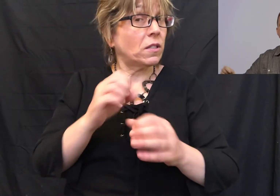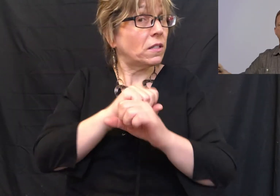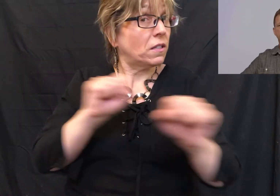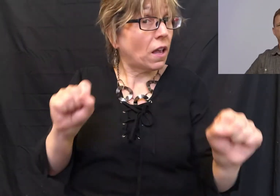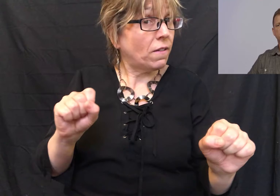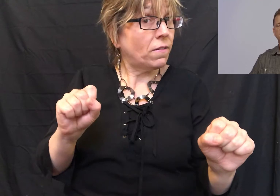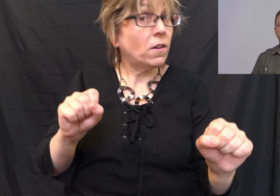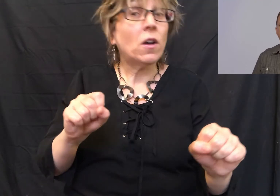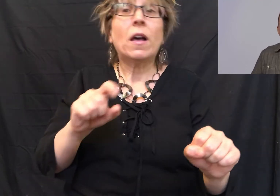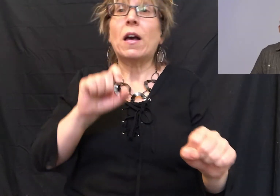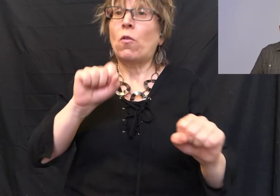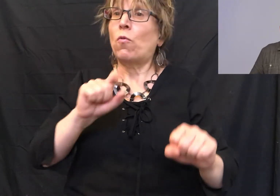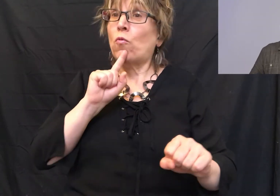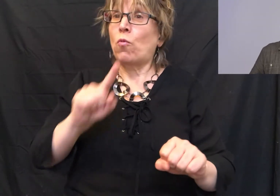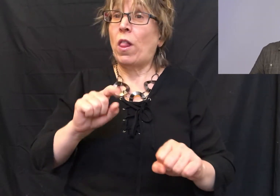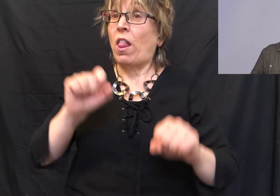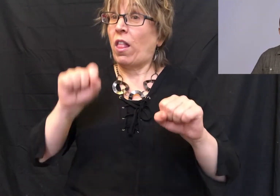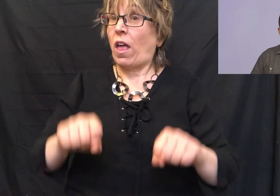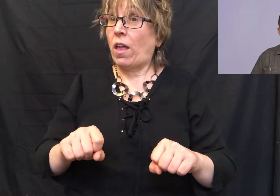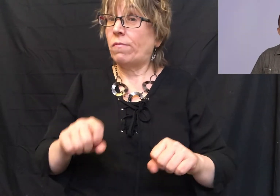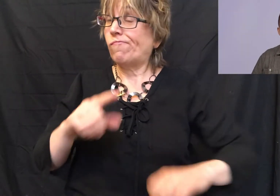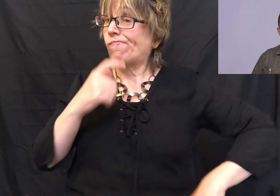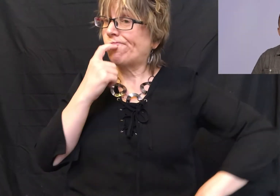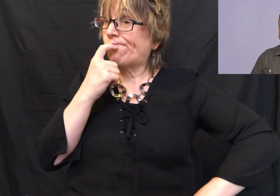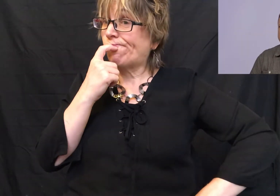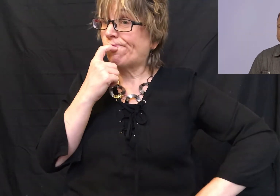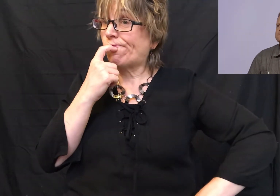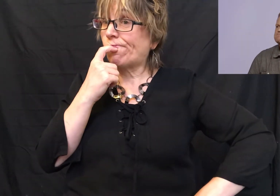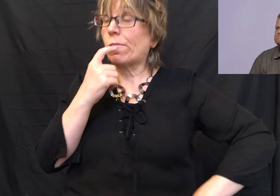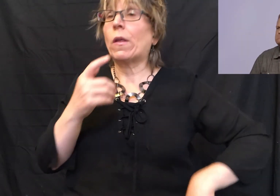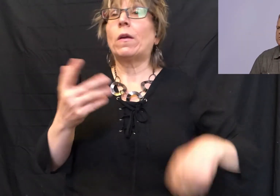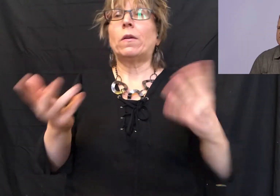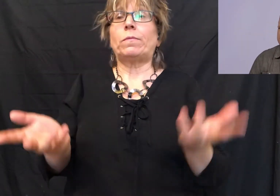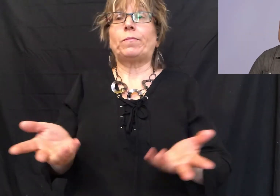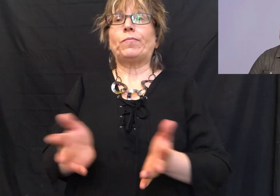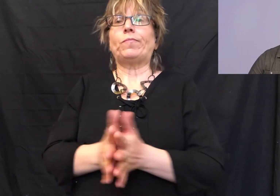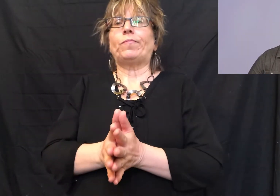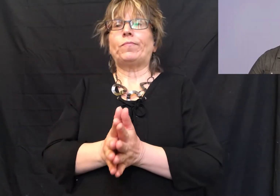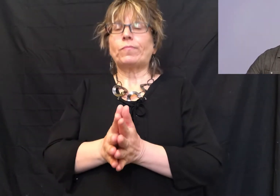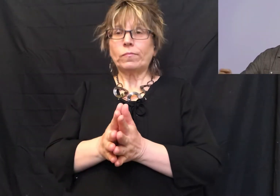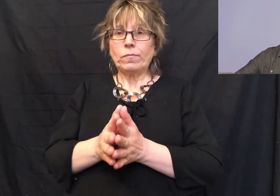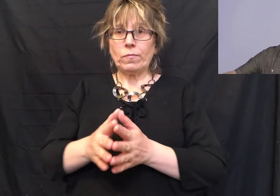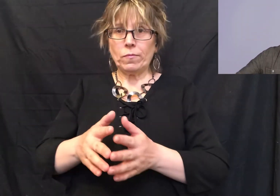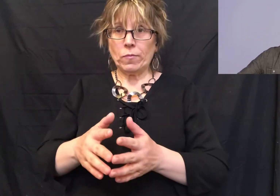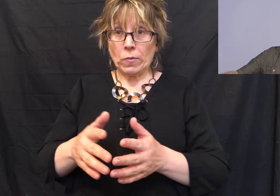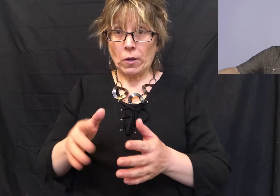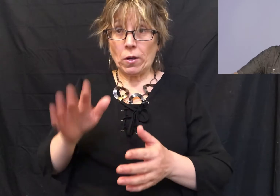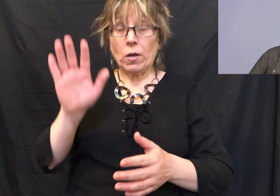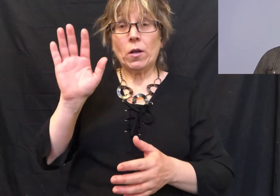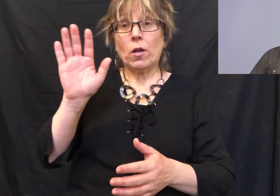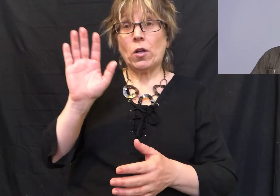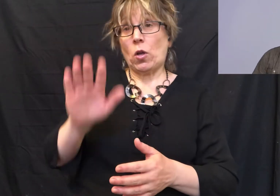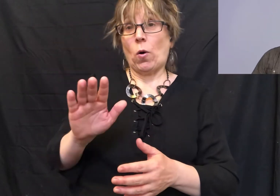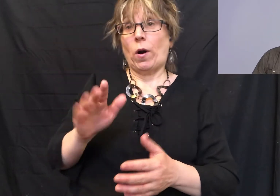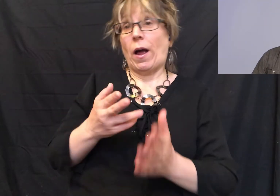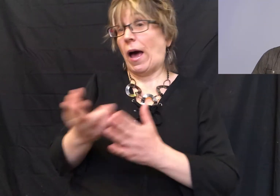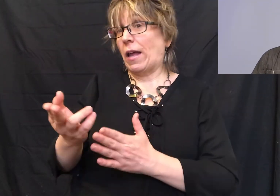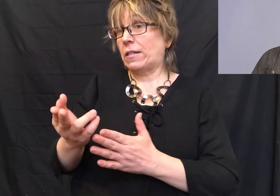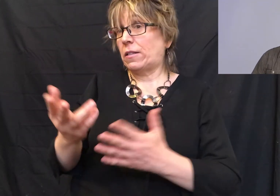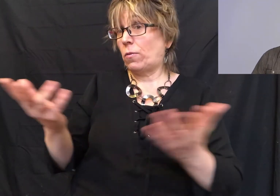place to be real? And this is a tough statement. Or is your honesty weaponized?